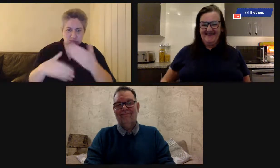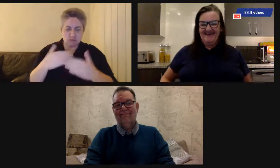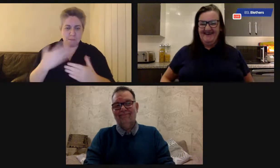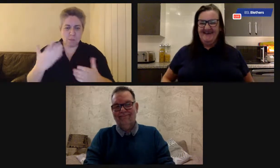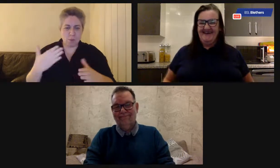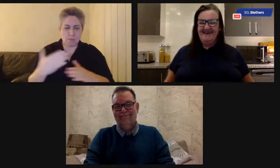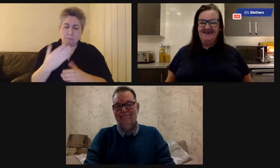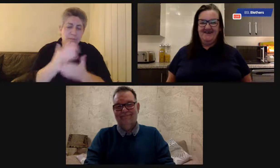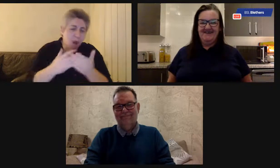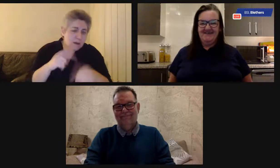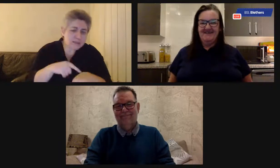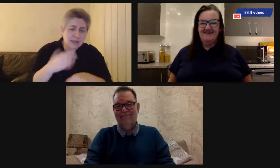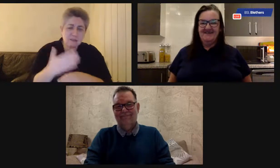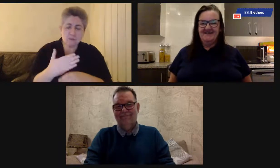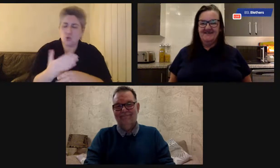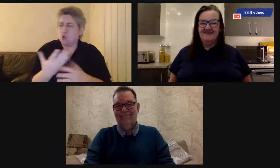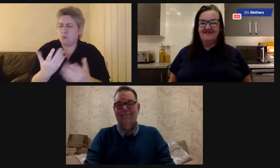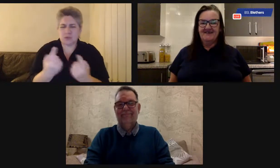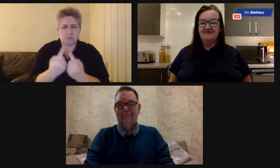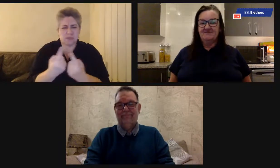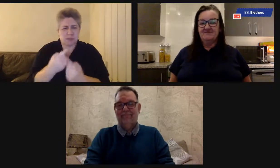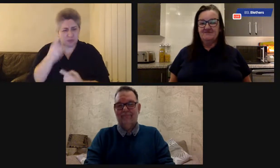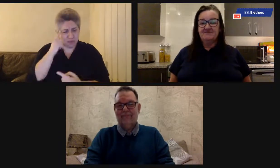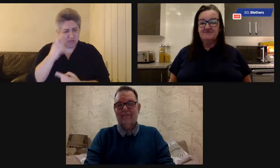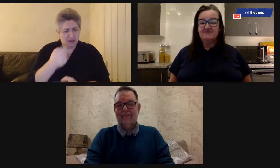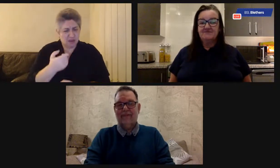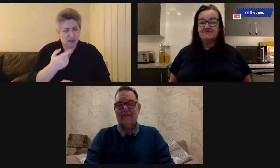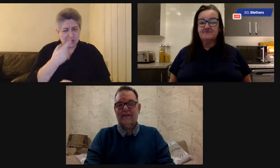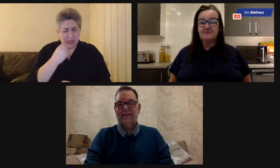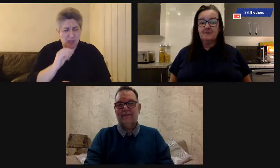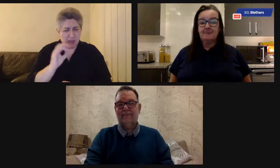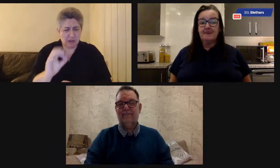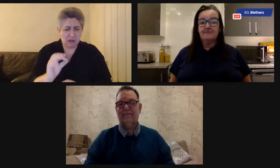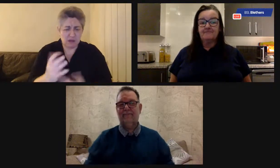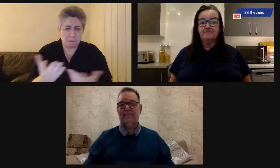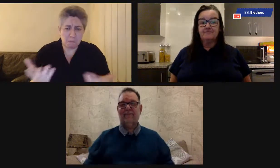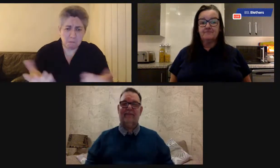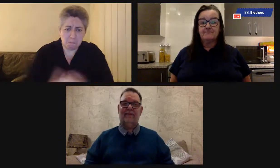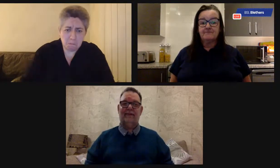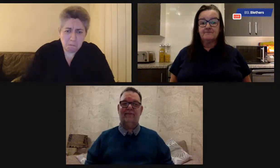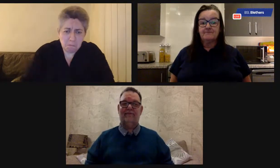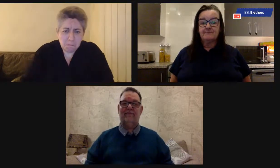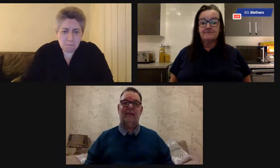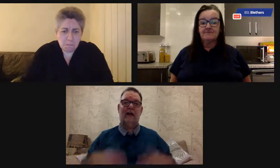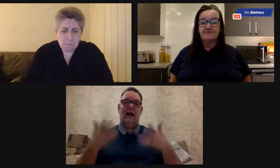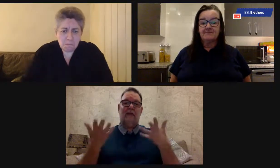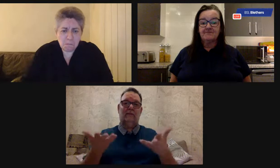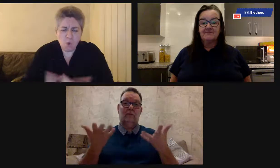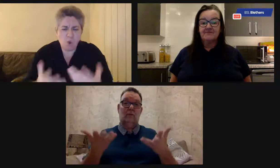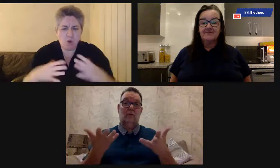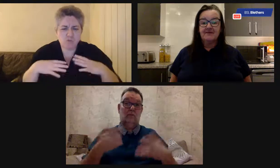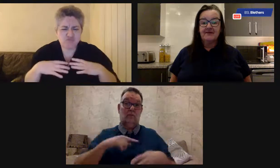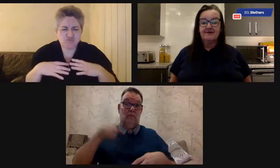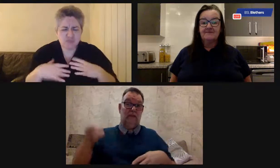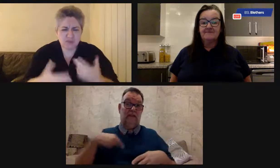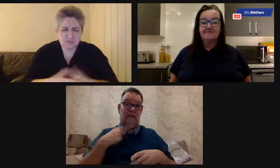person rather than you doing all the work, or maybe it could be just part time. Is it something you'd consider?